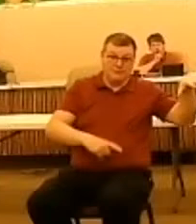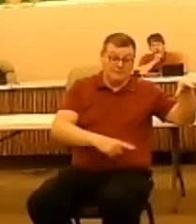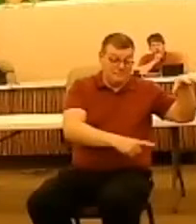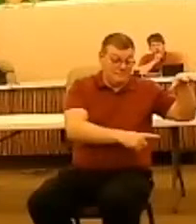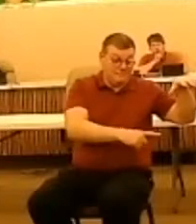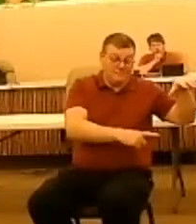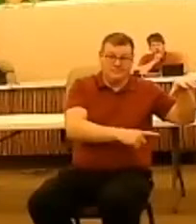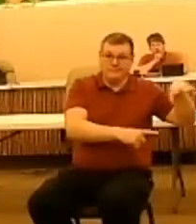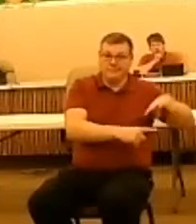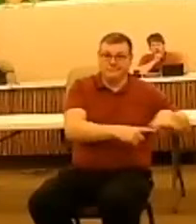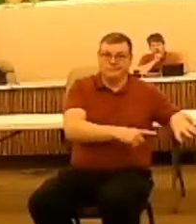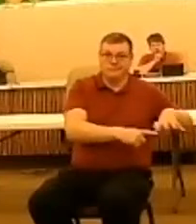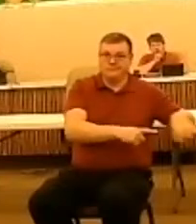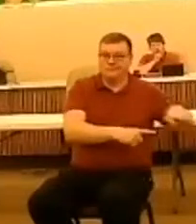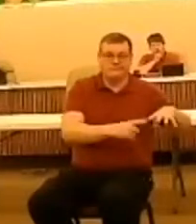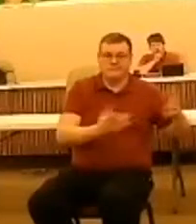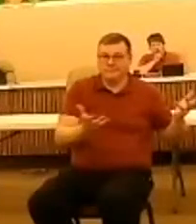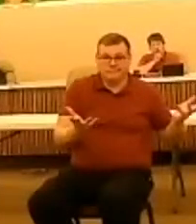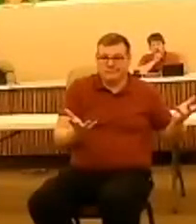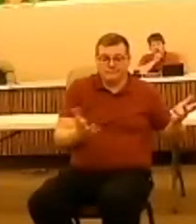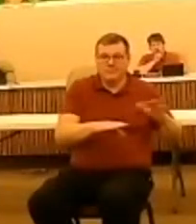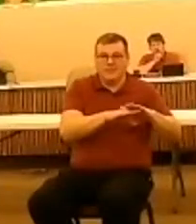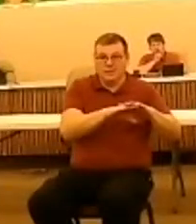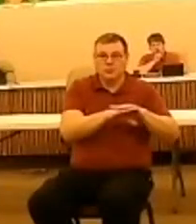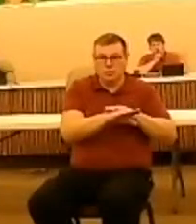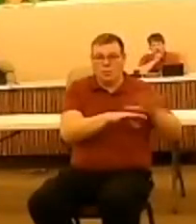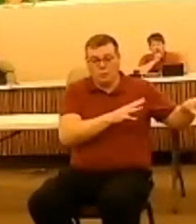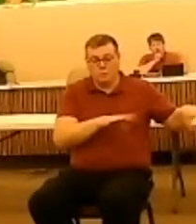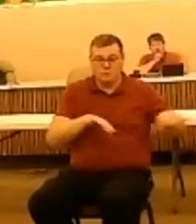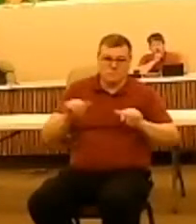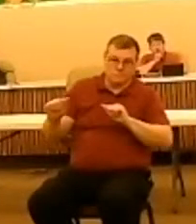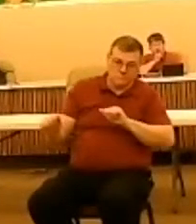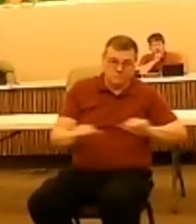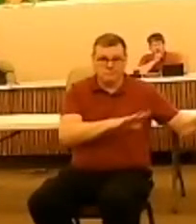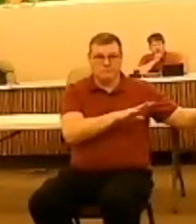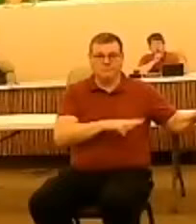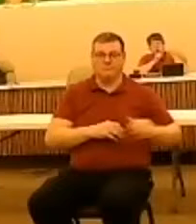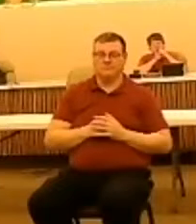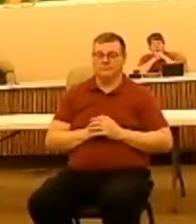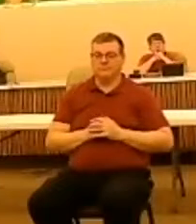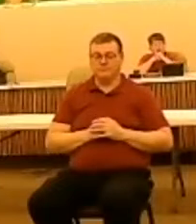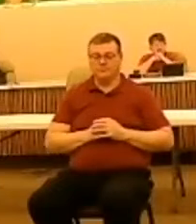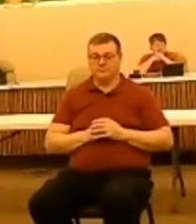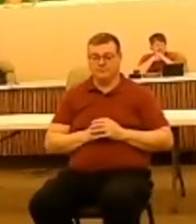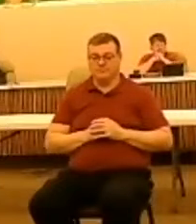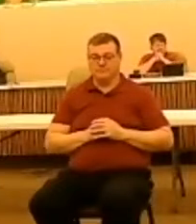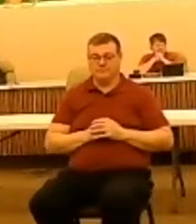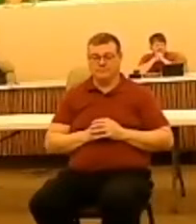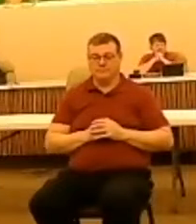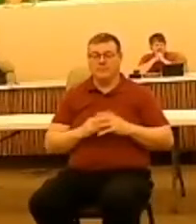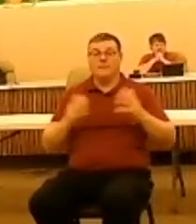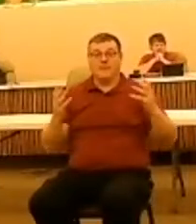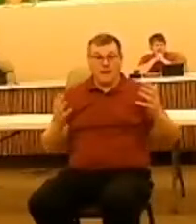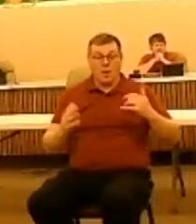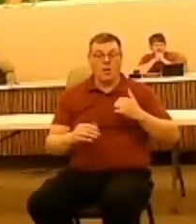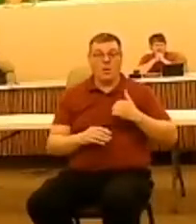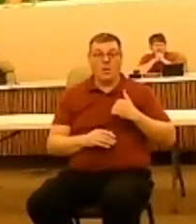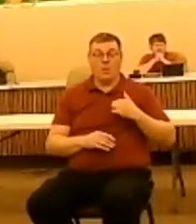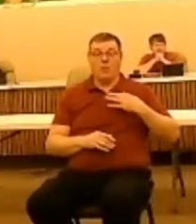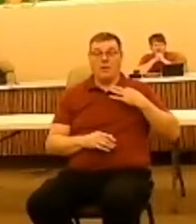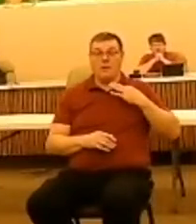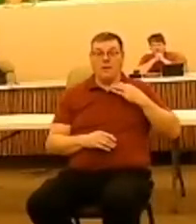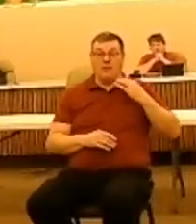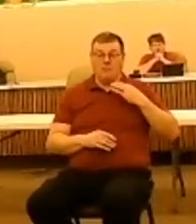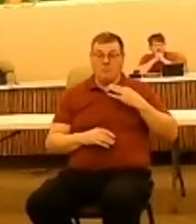water, then it slows down this rate at which it can drain. So we applied